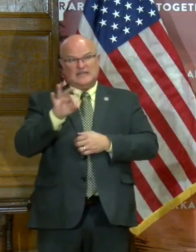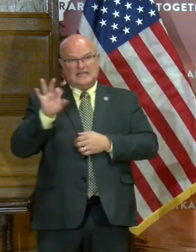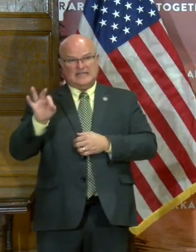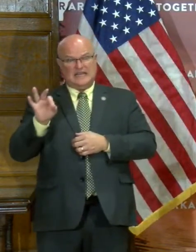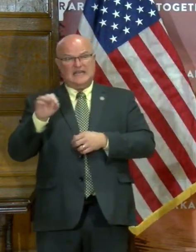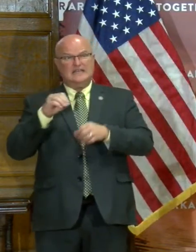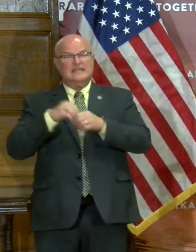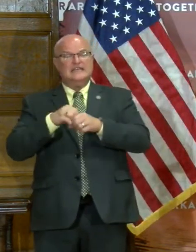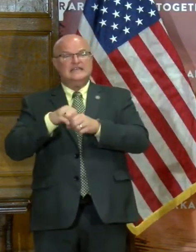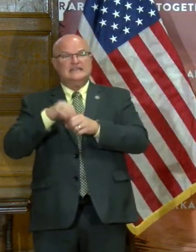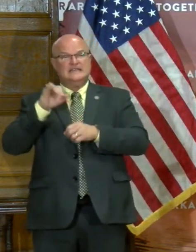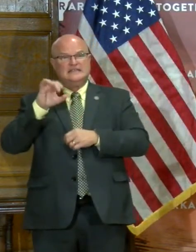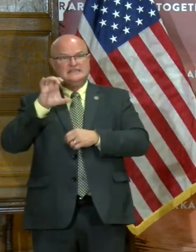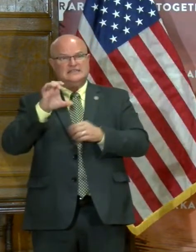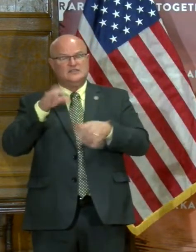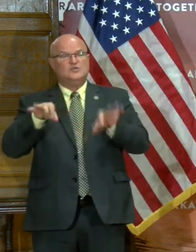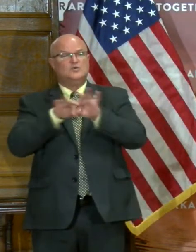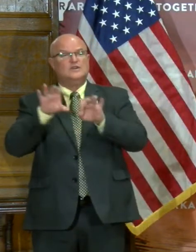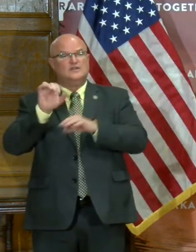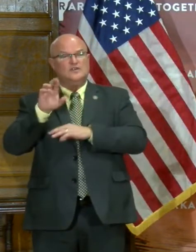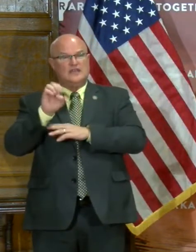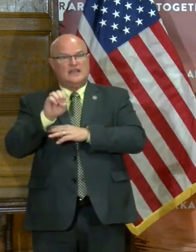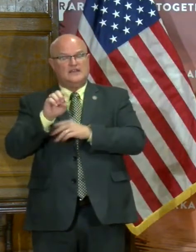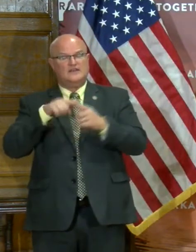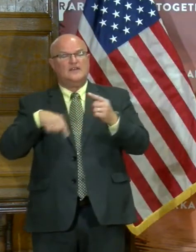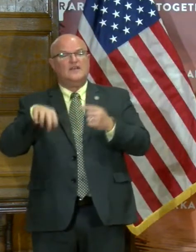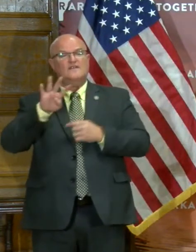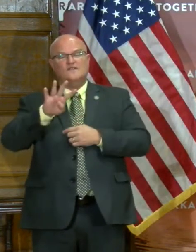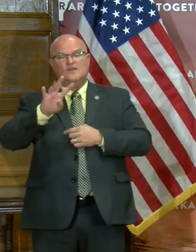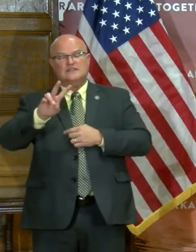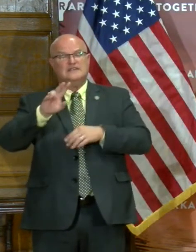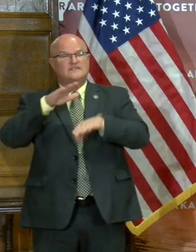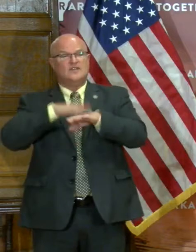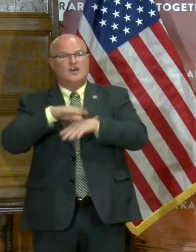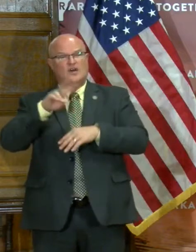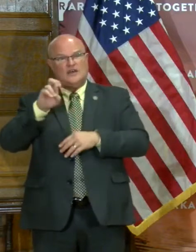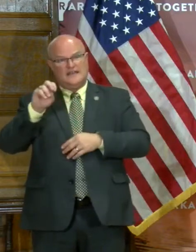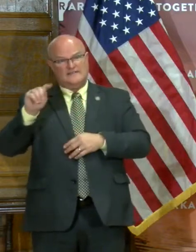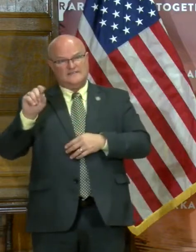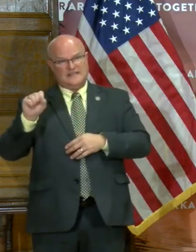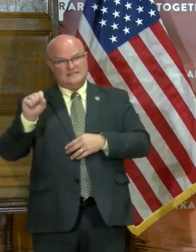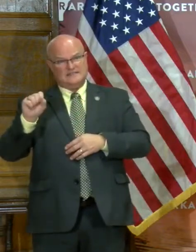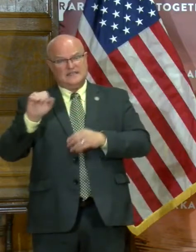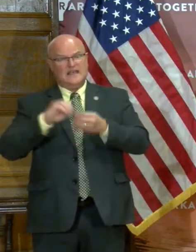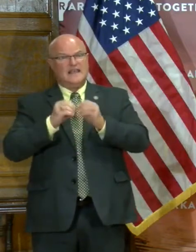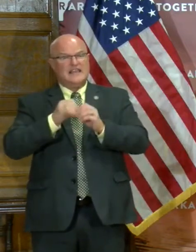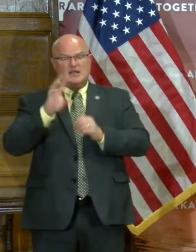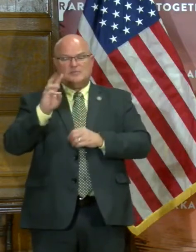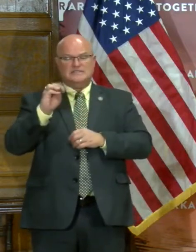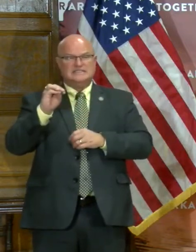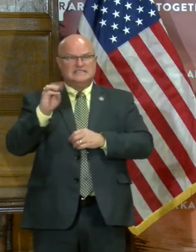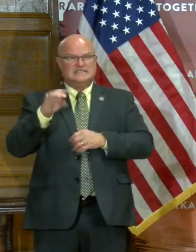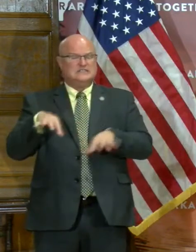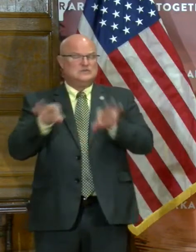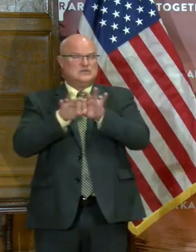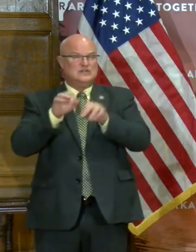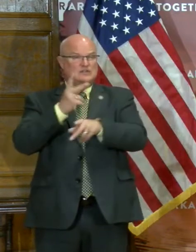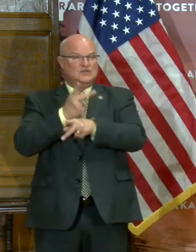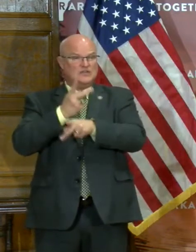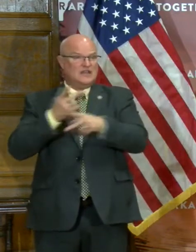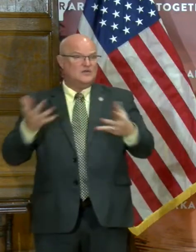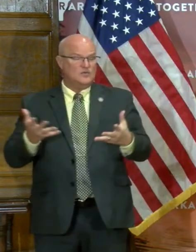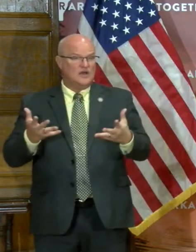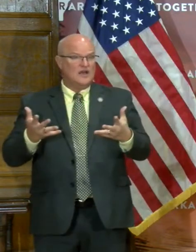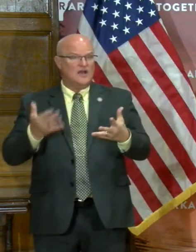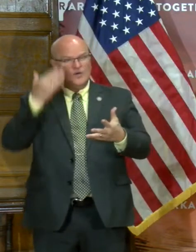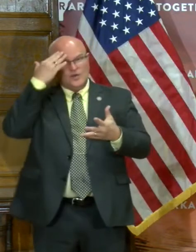patients are in critical care, and 47 of those patients are on ventilators. That number 60 for critical care is really important because we